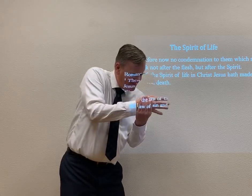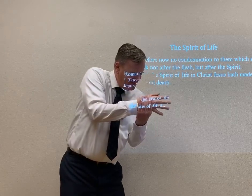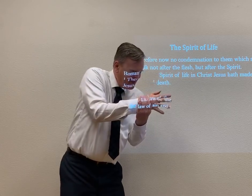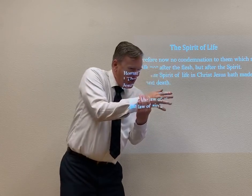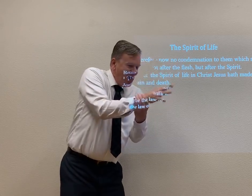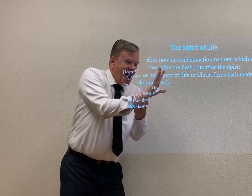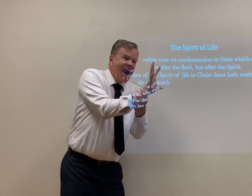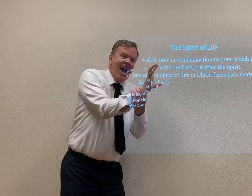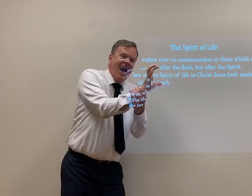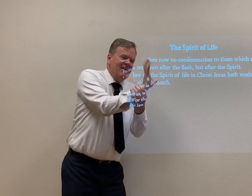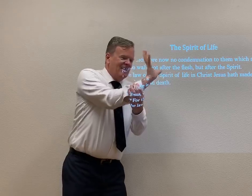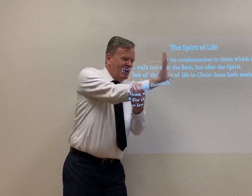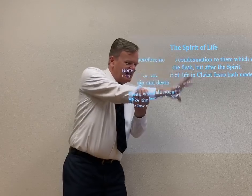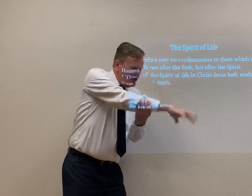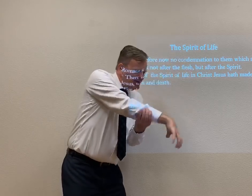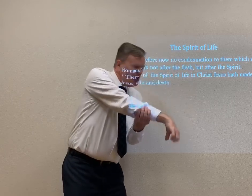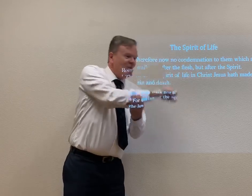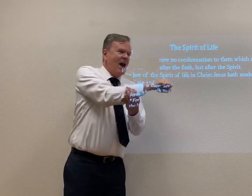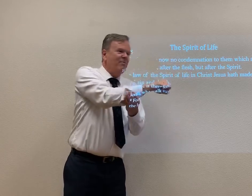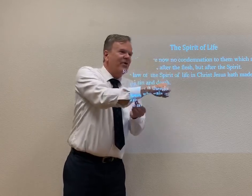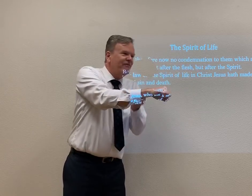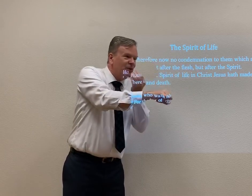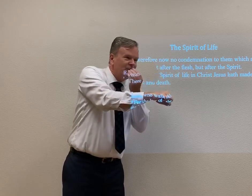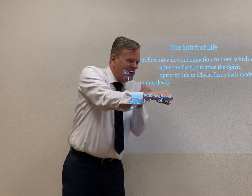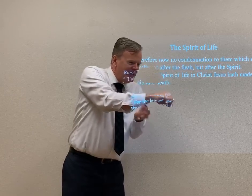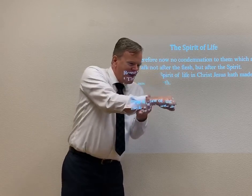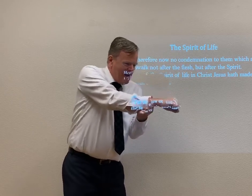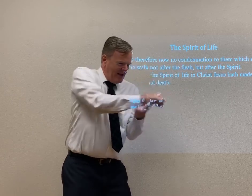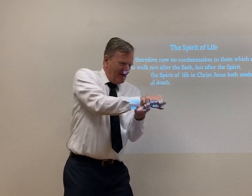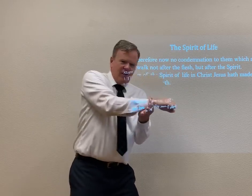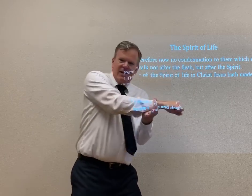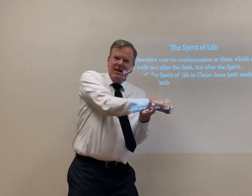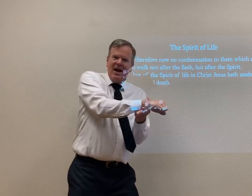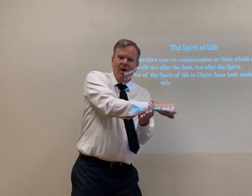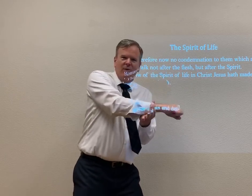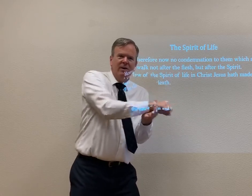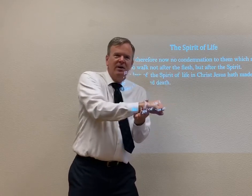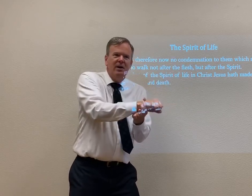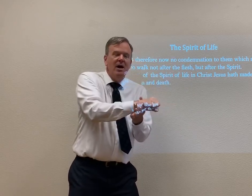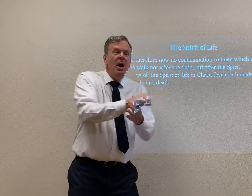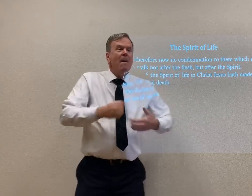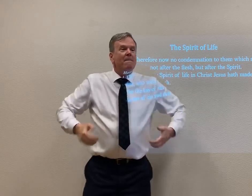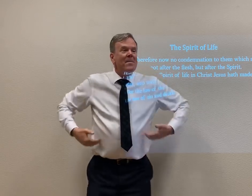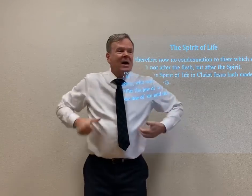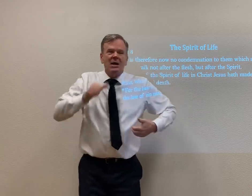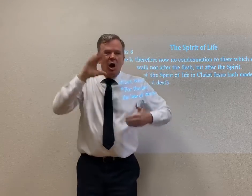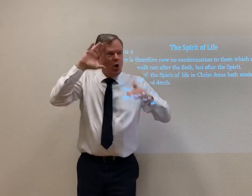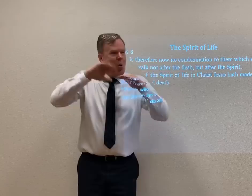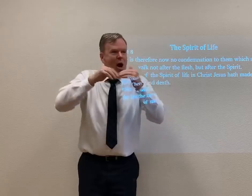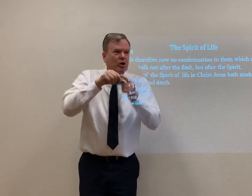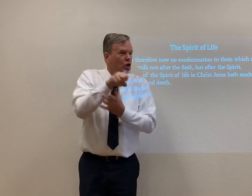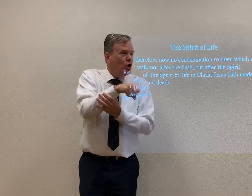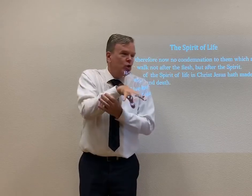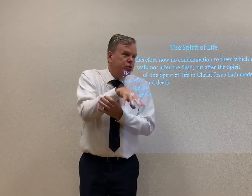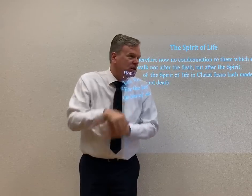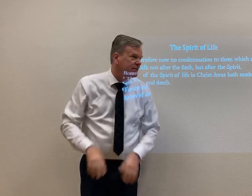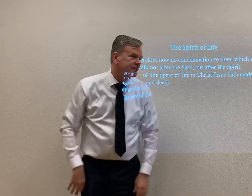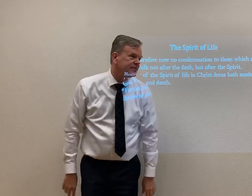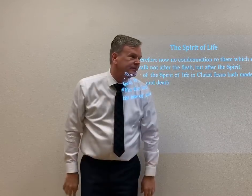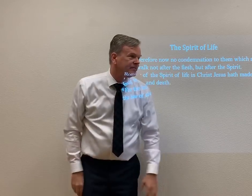what the monkey has done is stuck their hand through the cage, grabbed the food, but doesn't want to let it go. Because the monkey is not going to